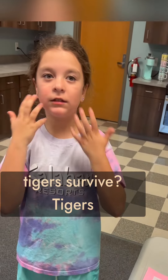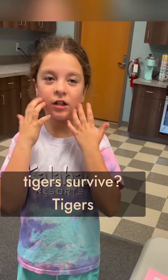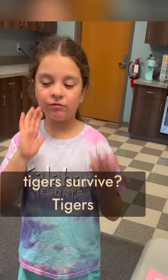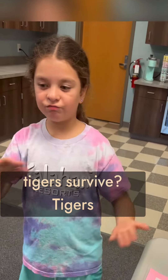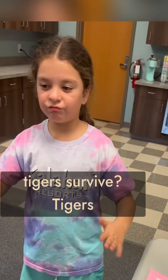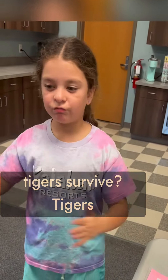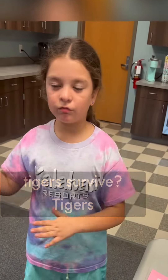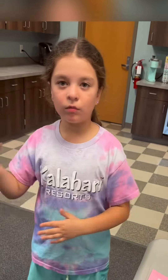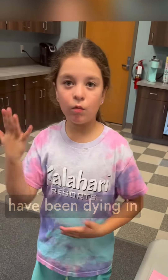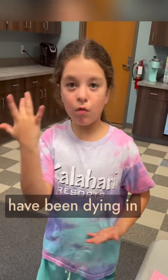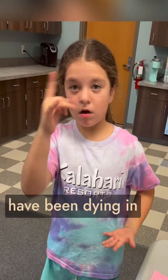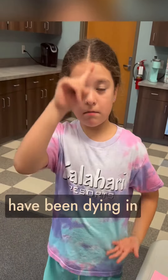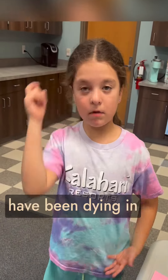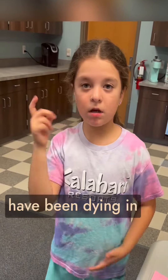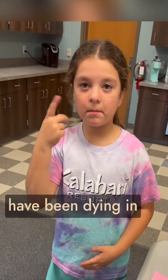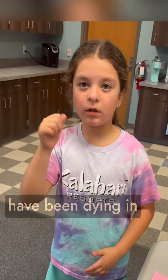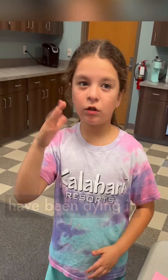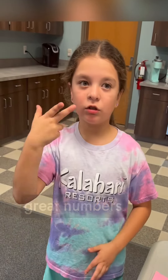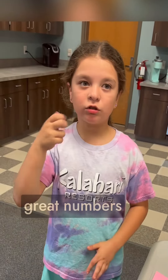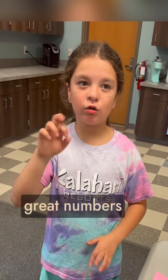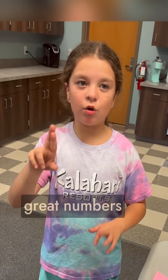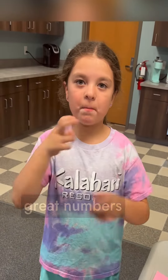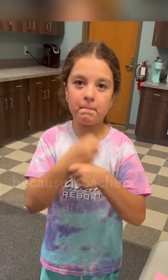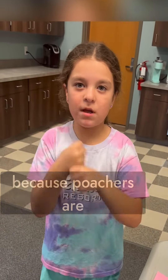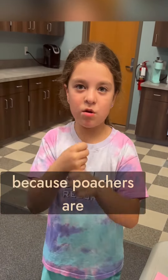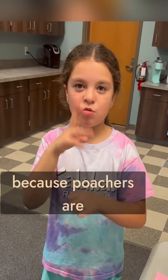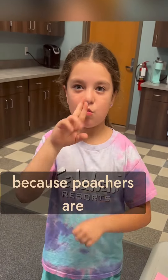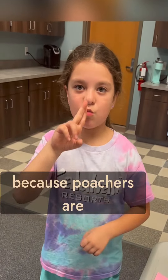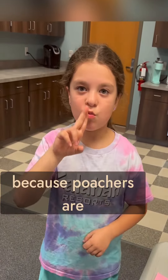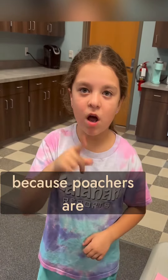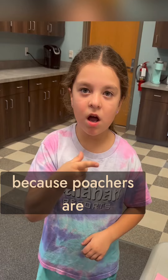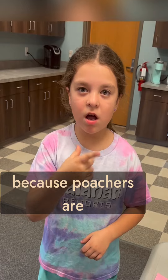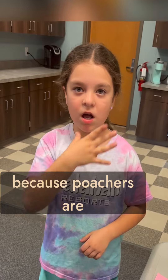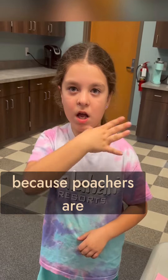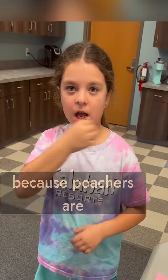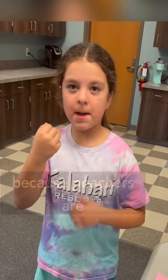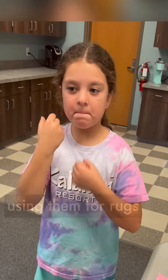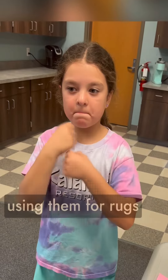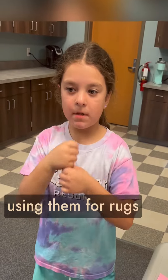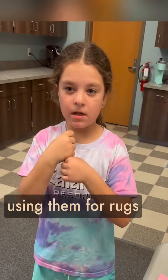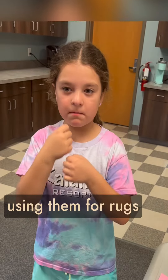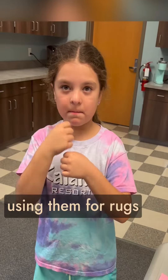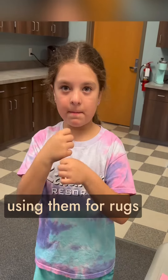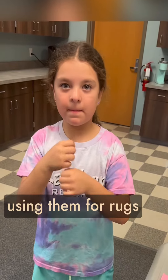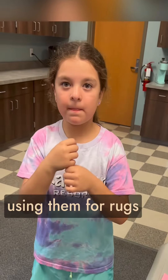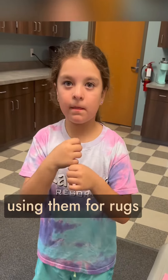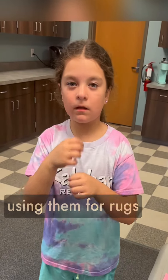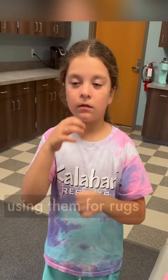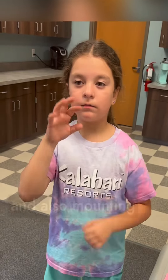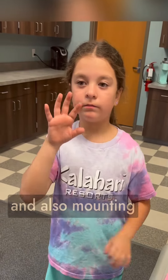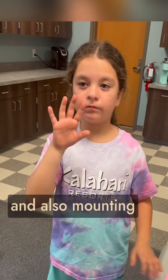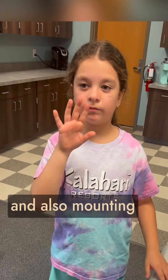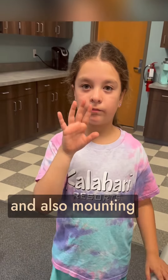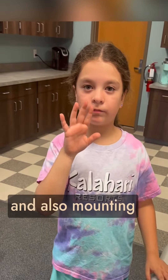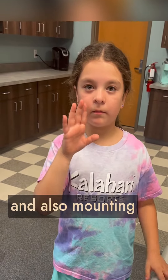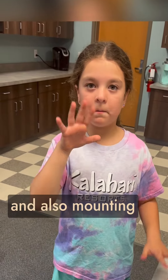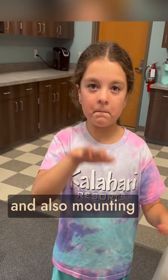Tigers have been dying in great numbers because poachers are using them for rugs and also